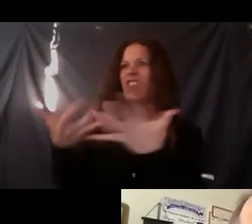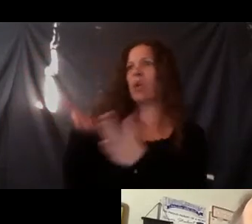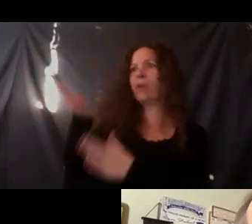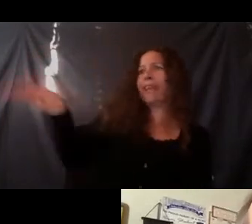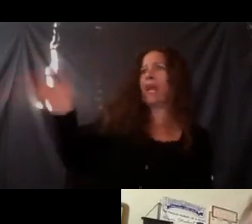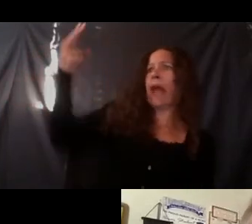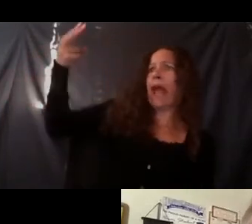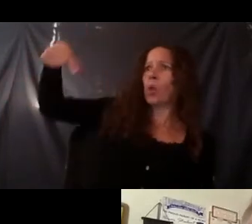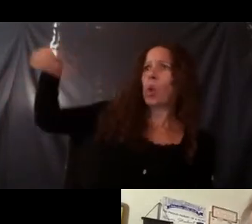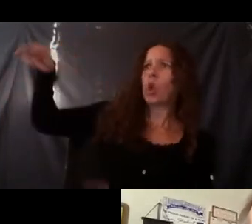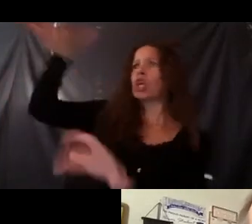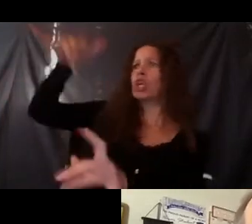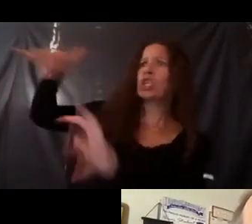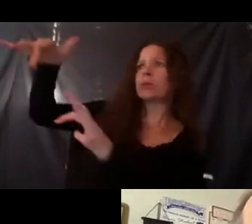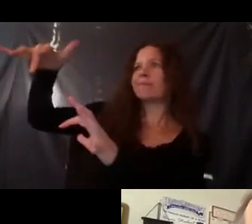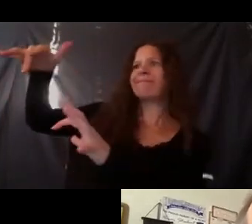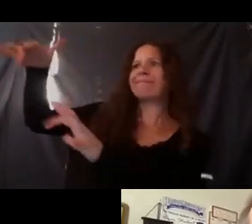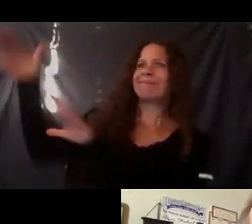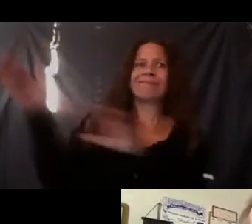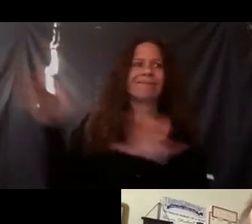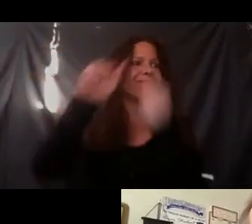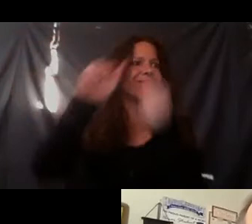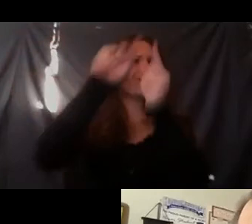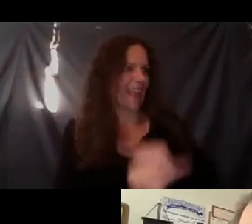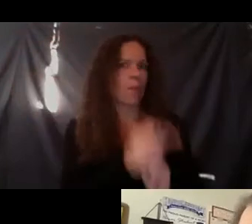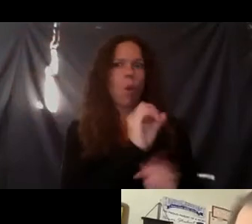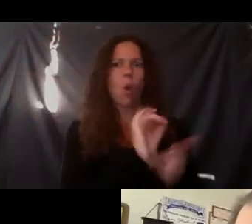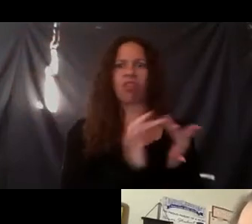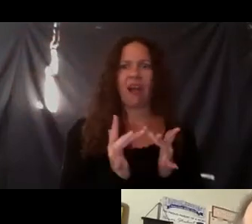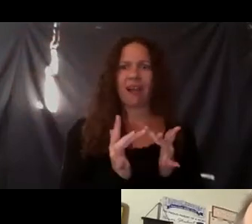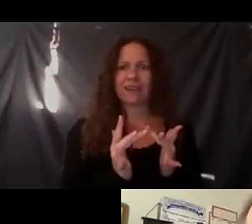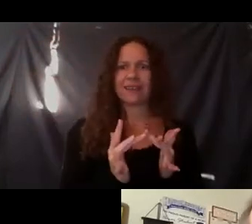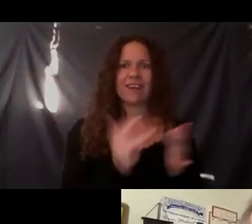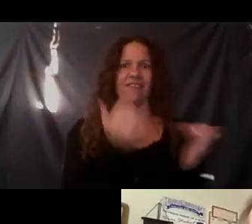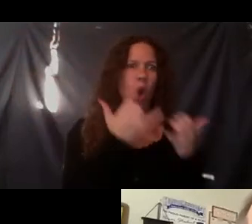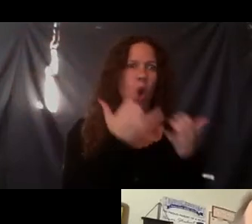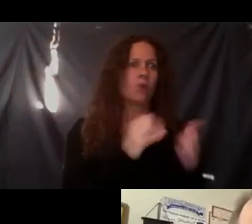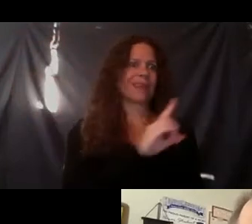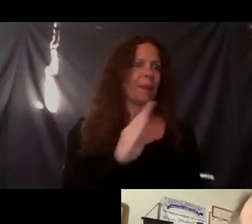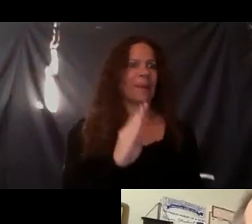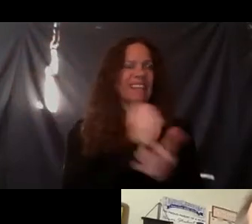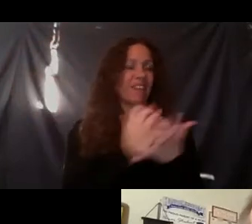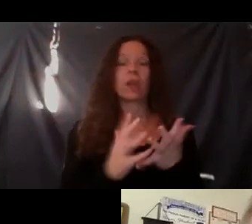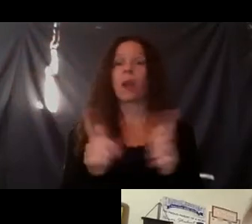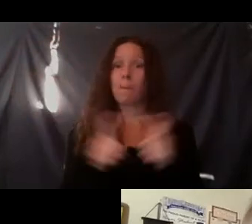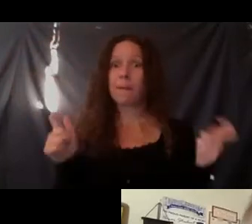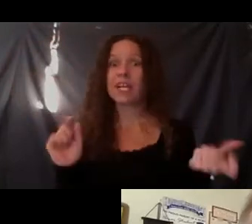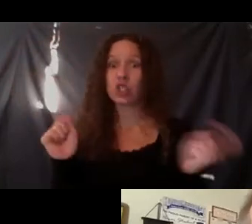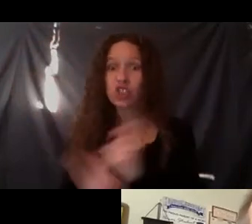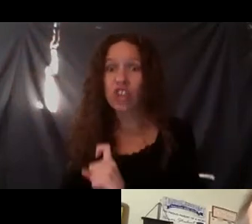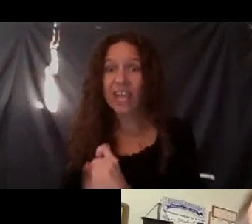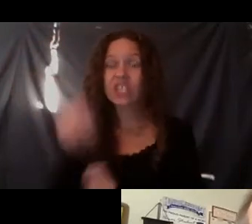own phones and a database, not only was a big change, but it allowed us to really